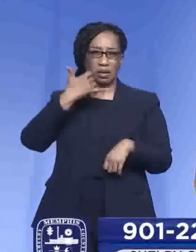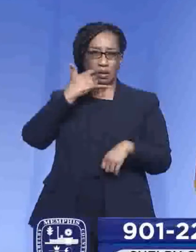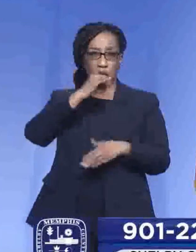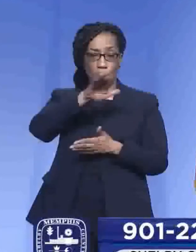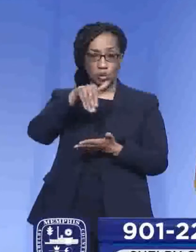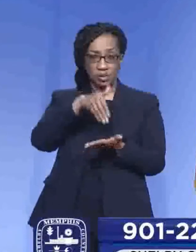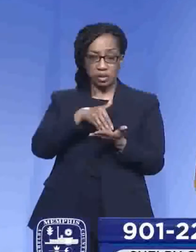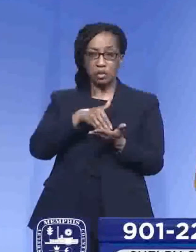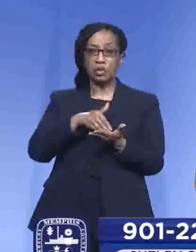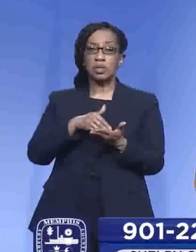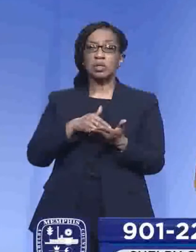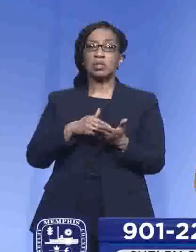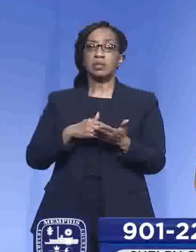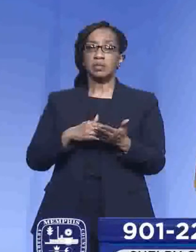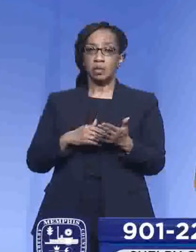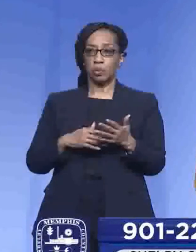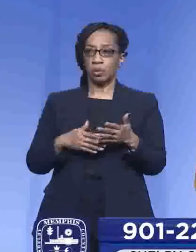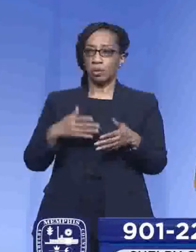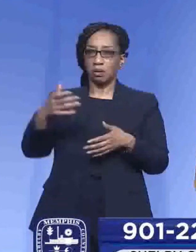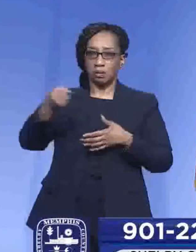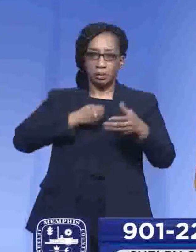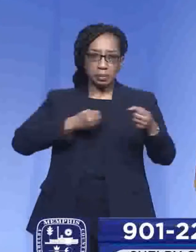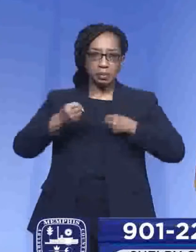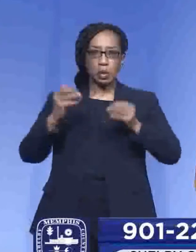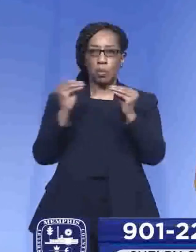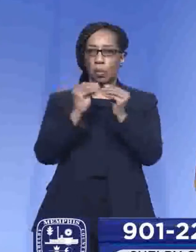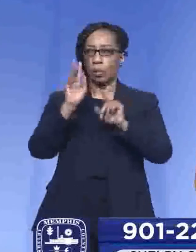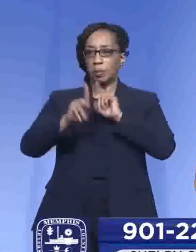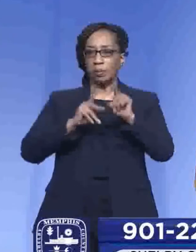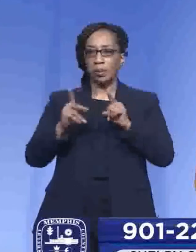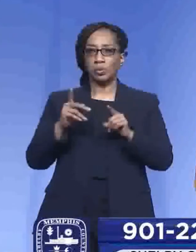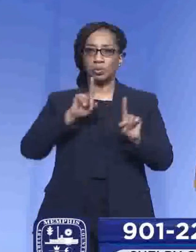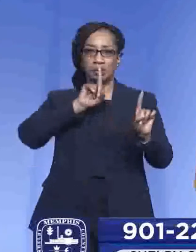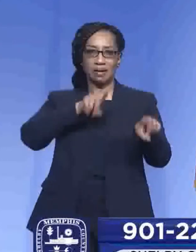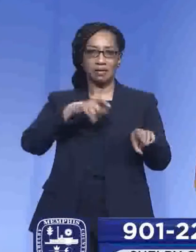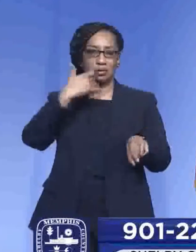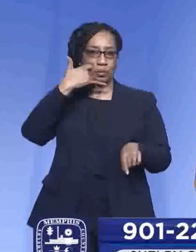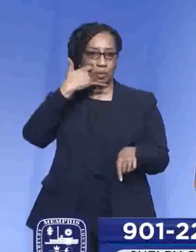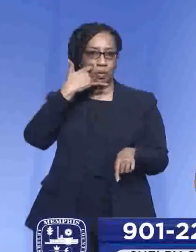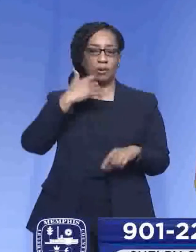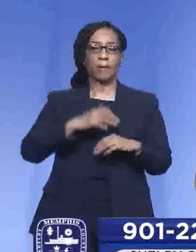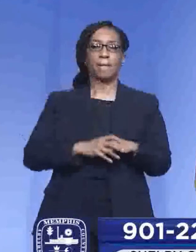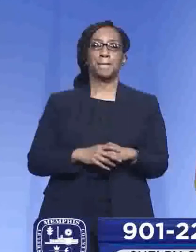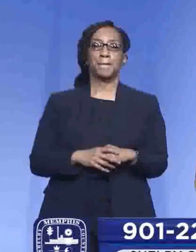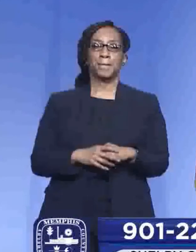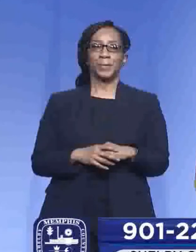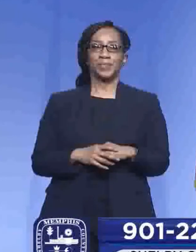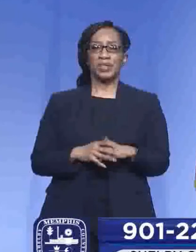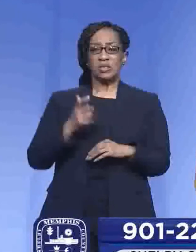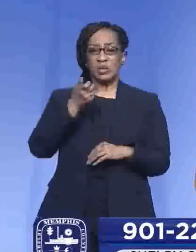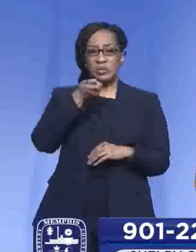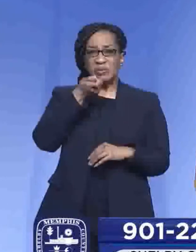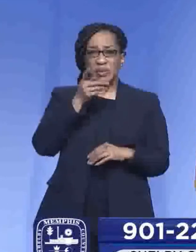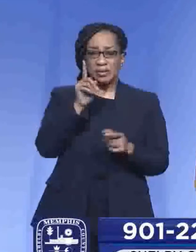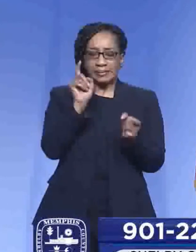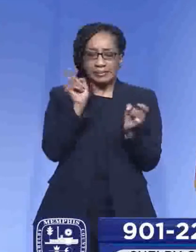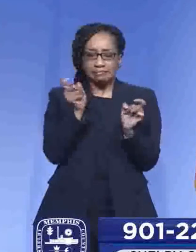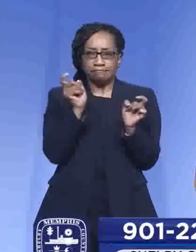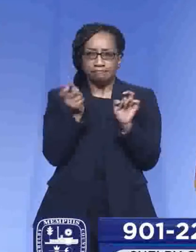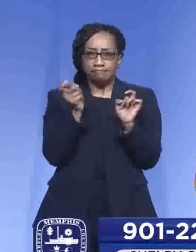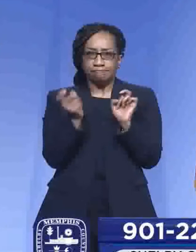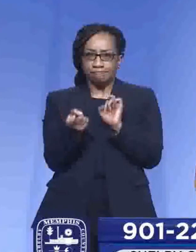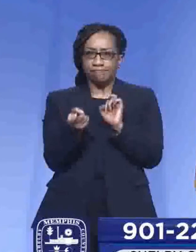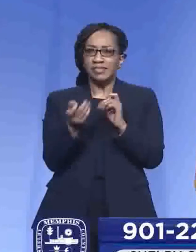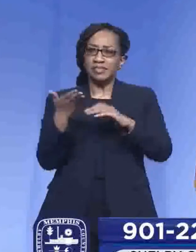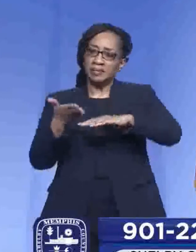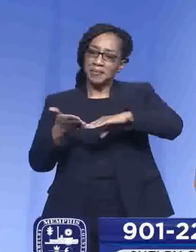capacity there, more call takers to ensure that we can capture the volume of calls. So those small incremental improvements, I think, will